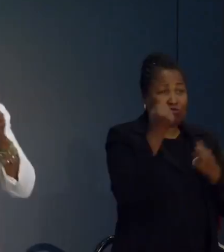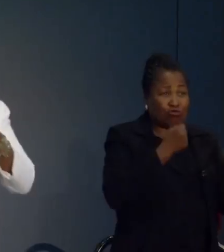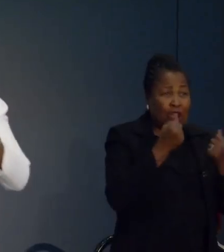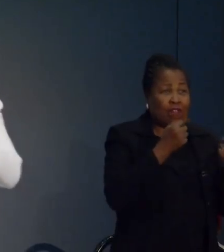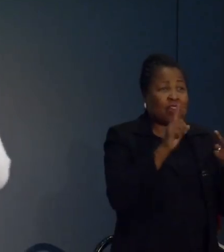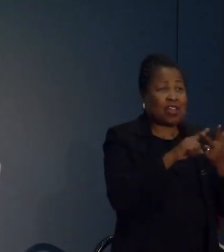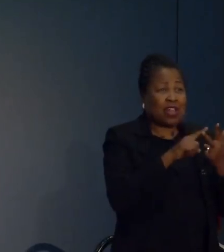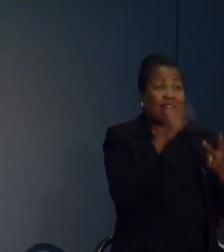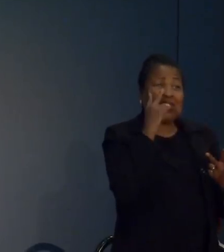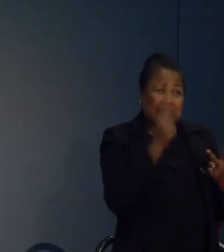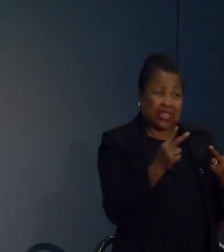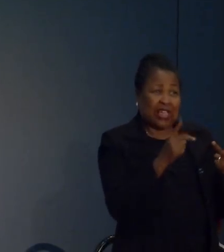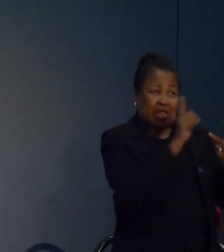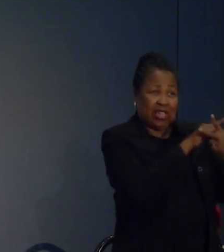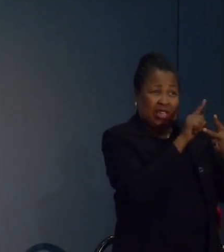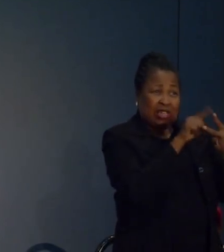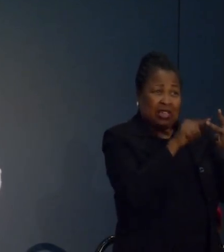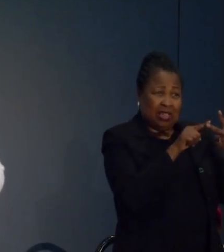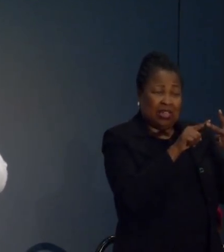driving, and one for seeing.